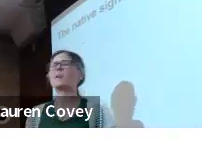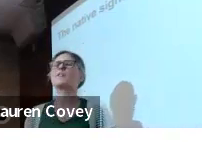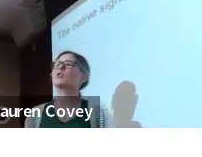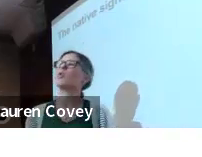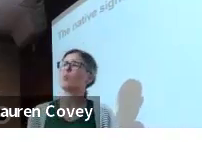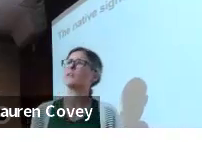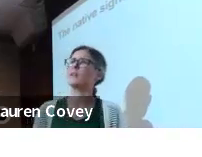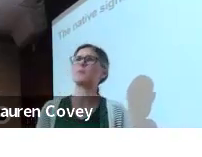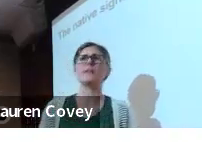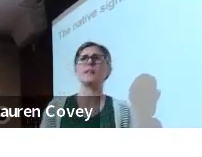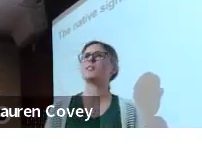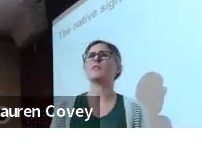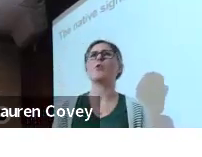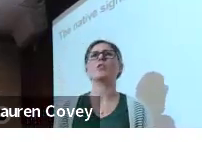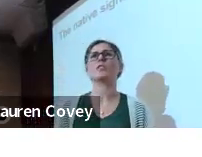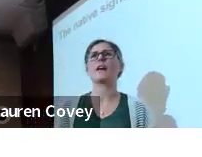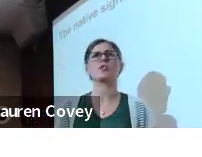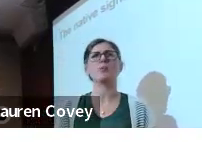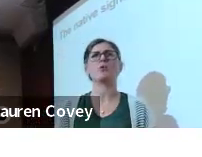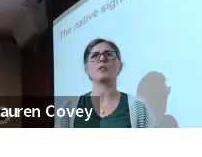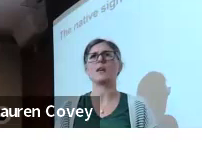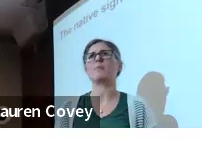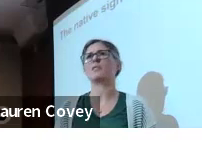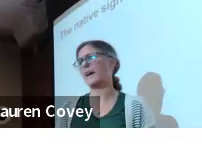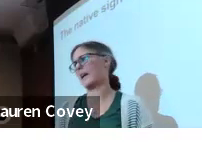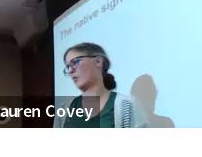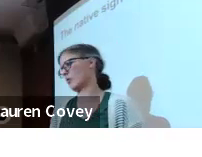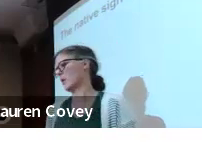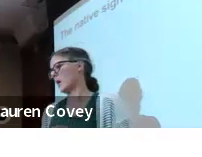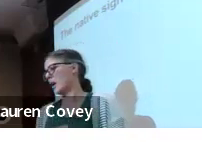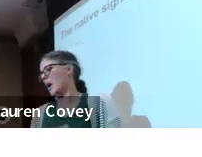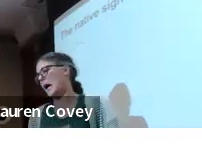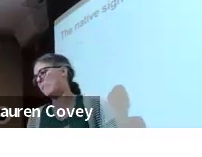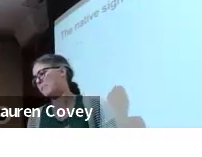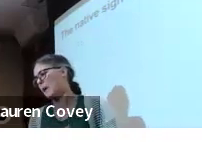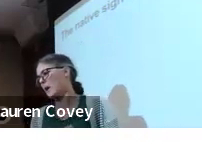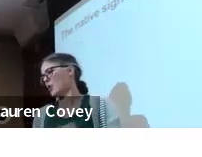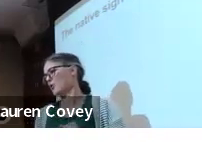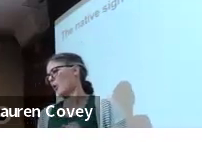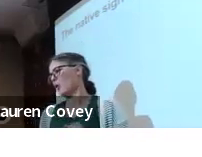not the same, even though wouldn't it be easier if all the signers spoke the same sign language?